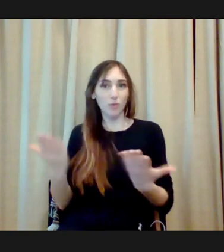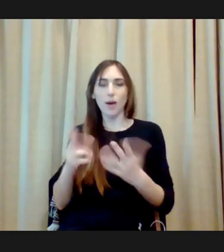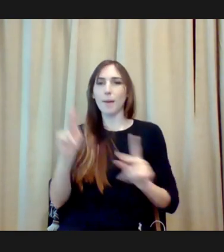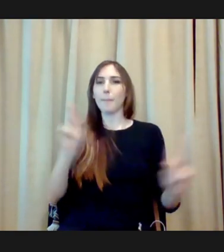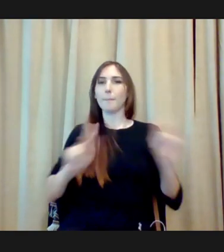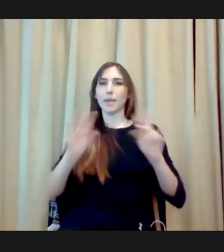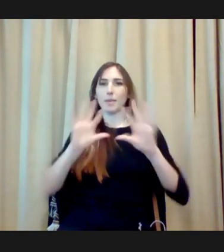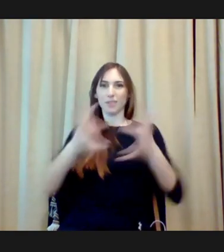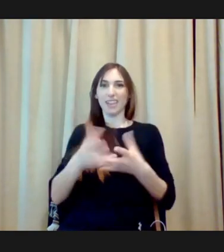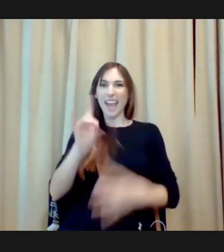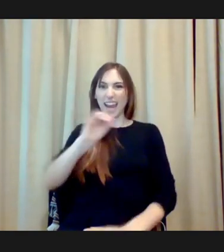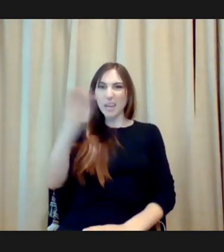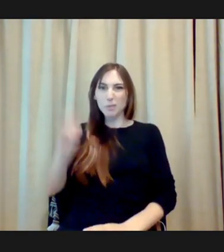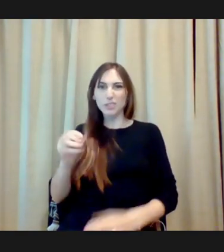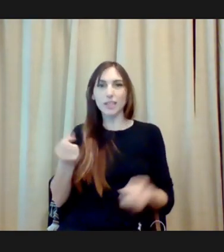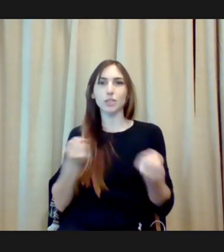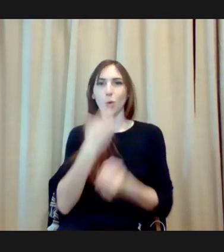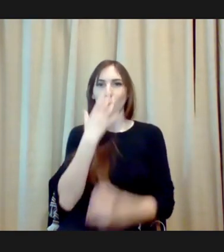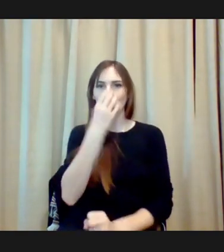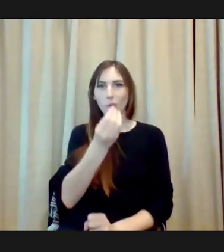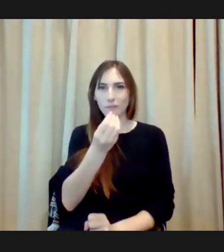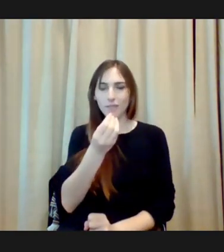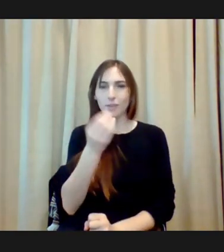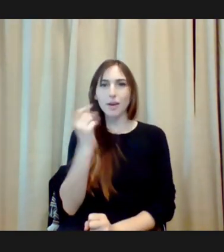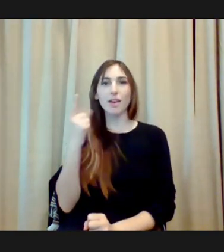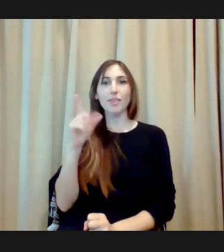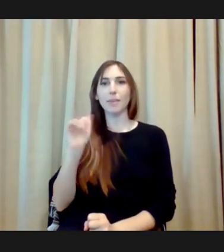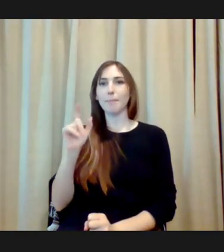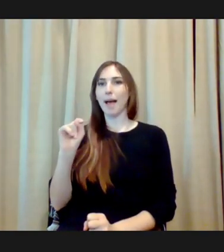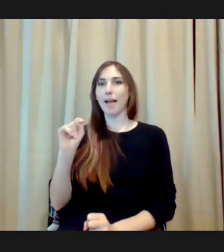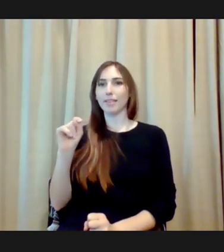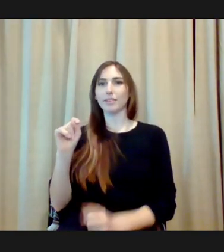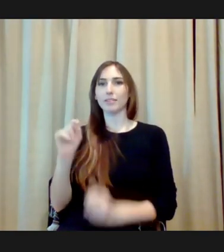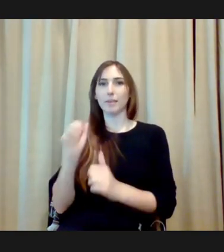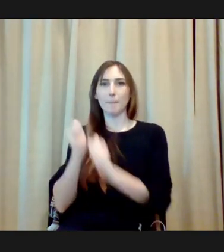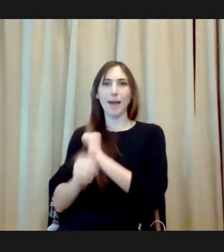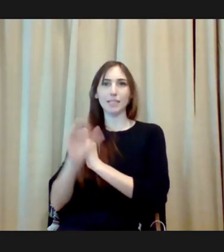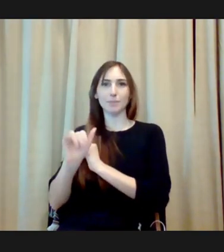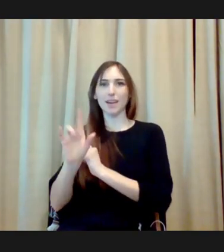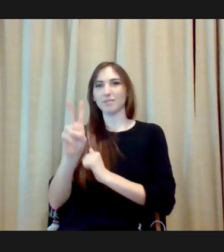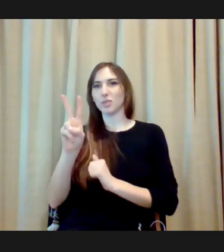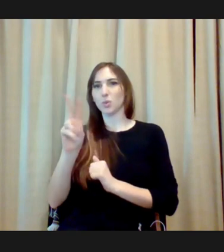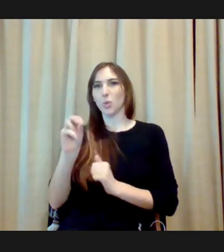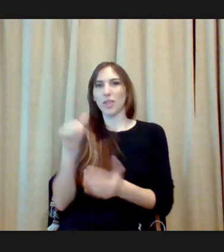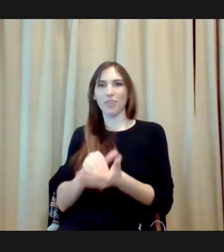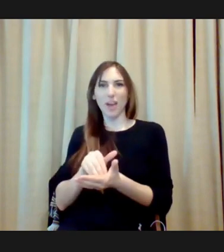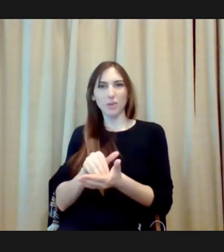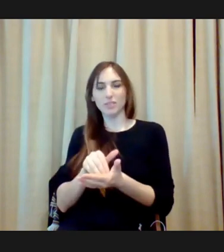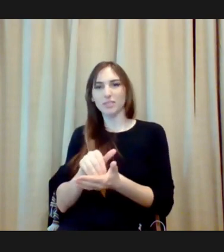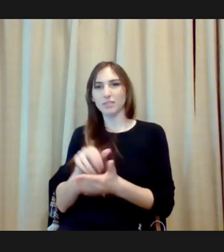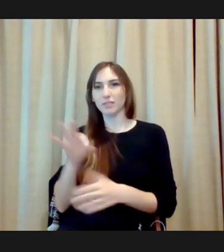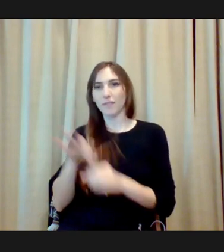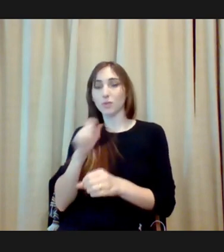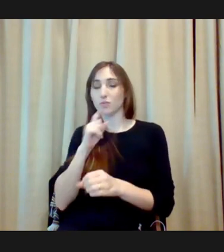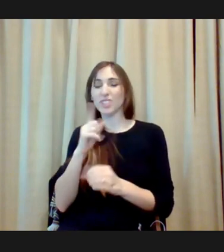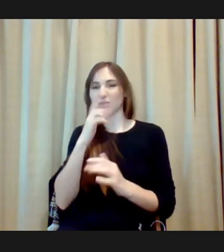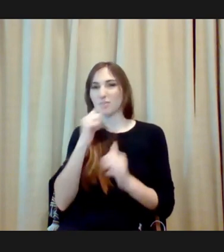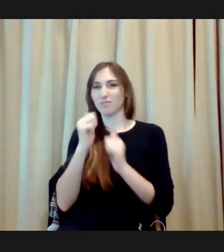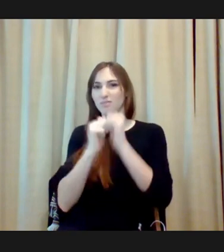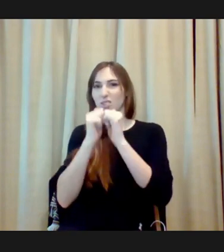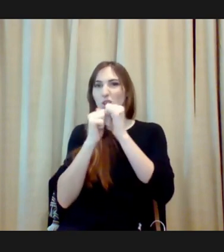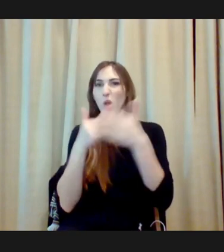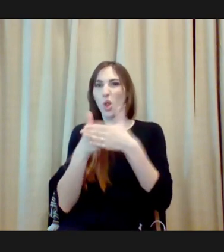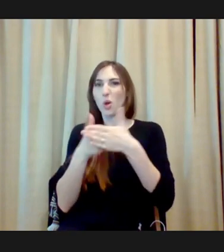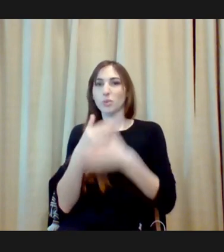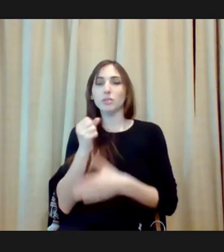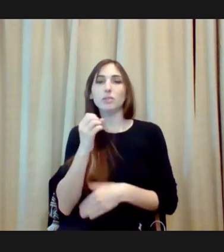ballot measure passed by 20,000 votes. So it was really very, very close. I do not